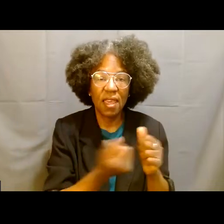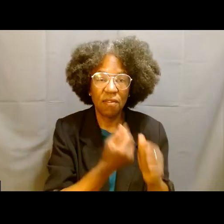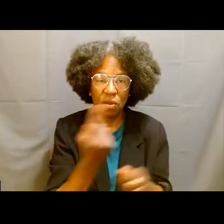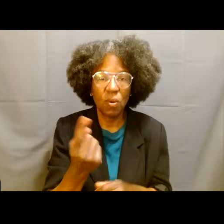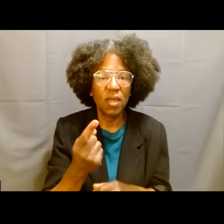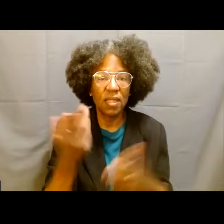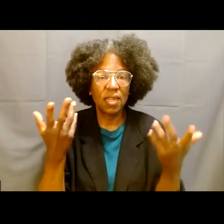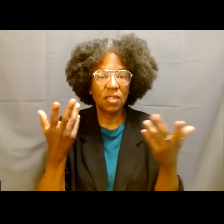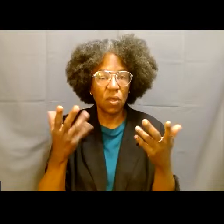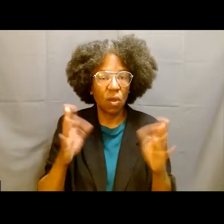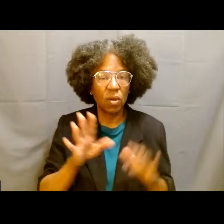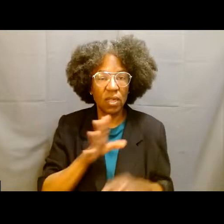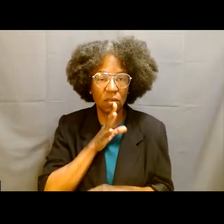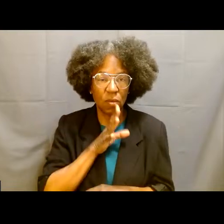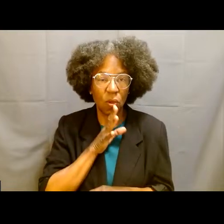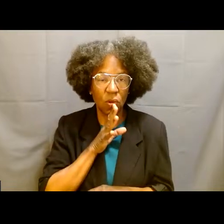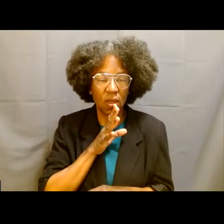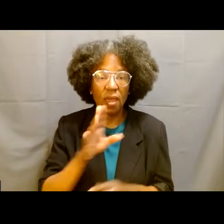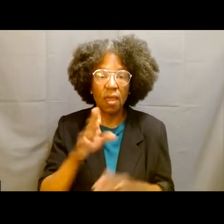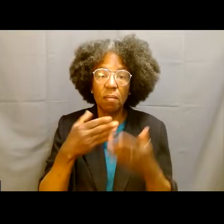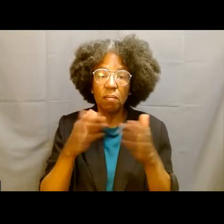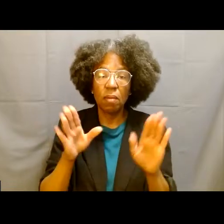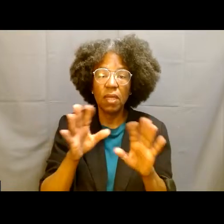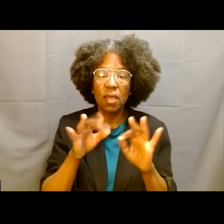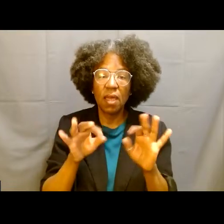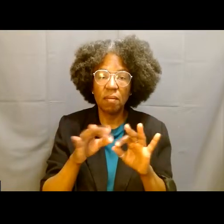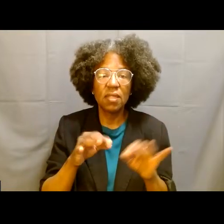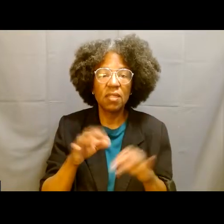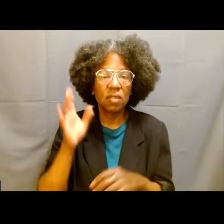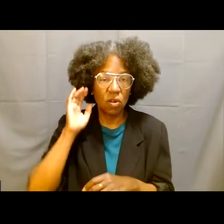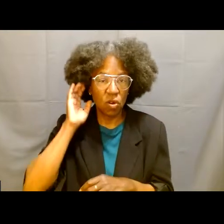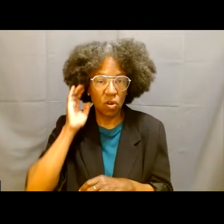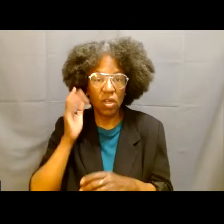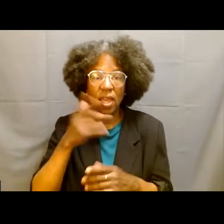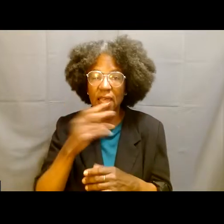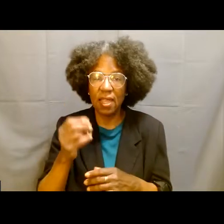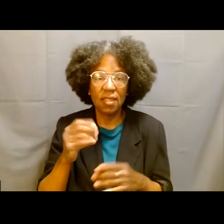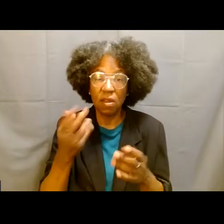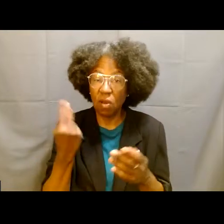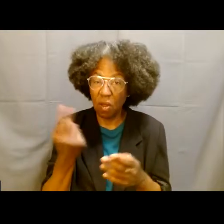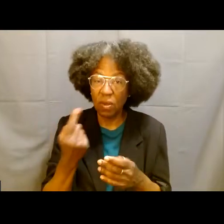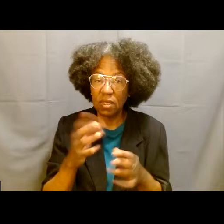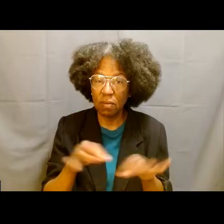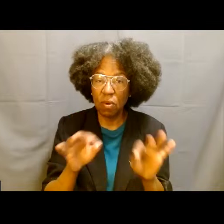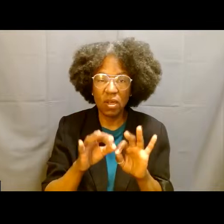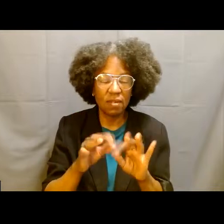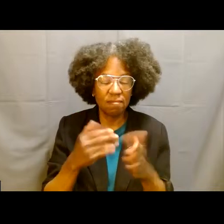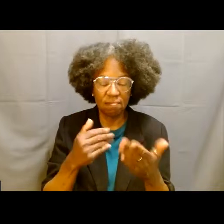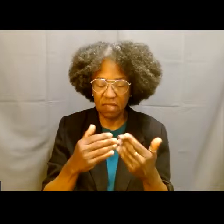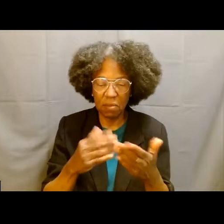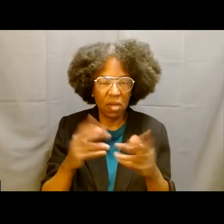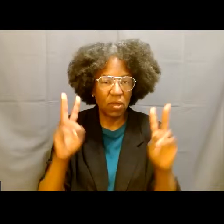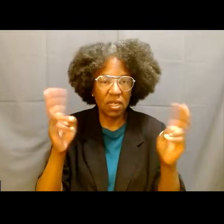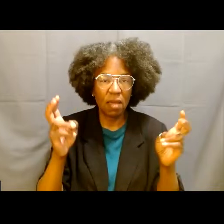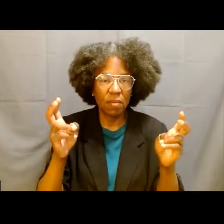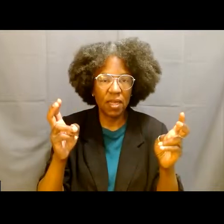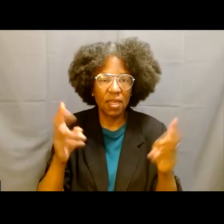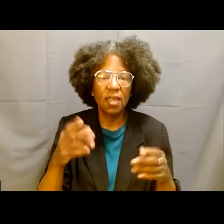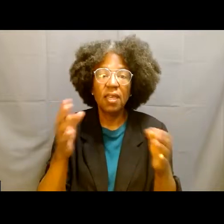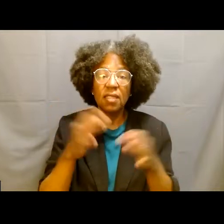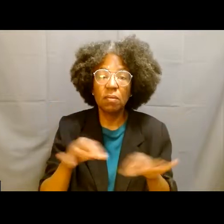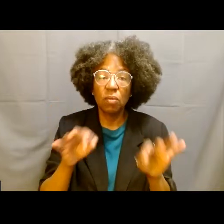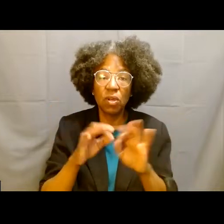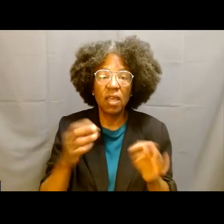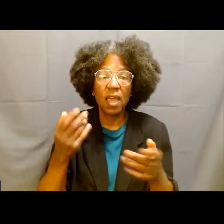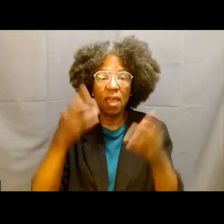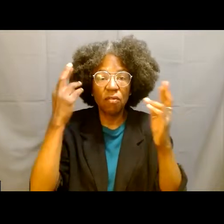Public comments are always heard and they're always important to me, no matter what the topic. It's important to have respectful dialogue and hear opinions